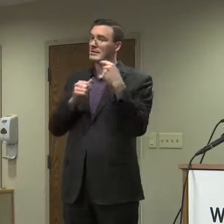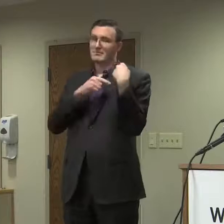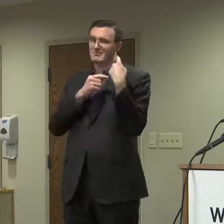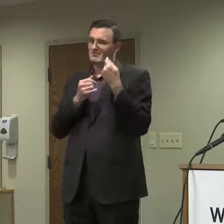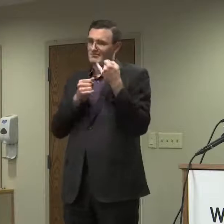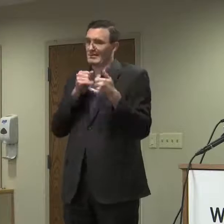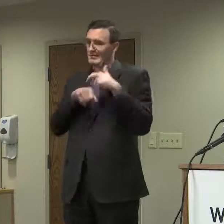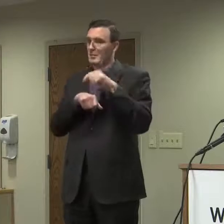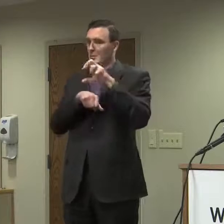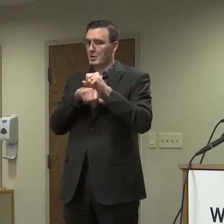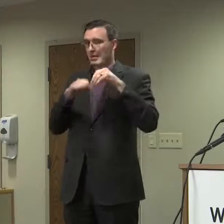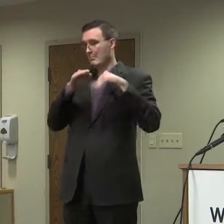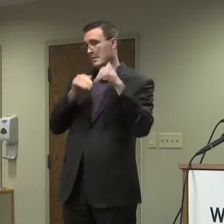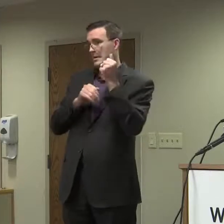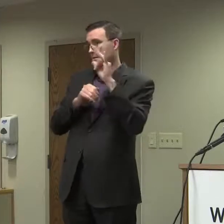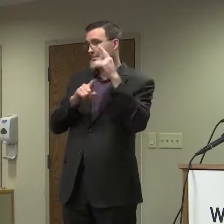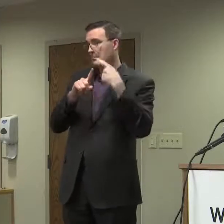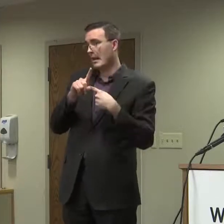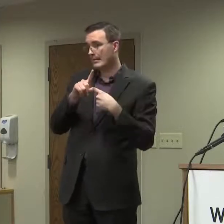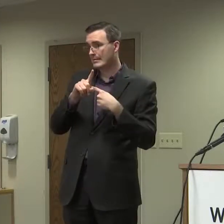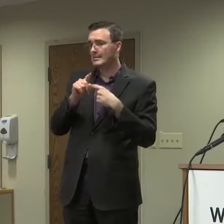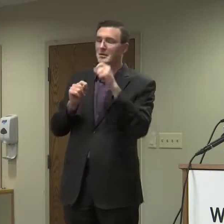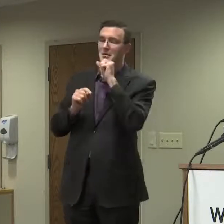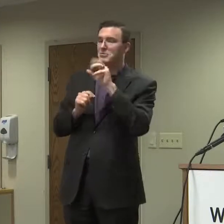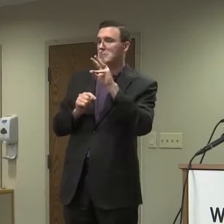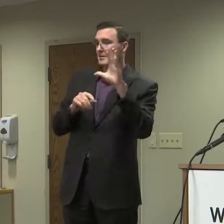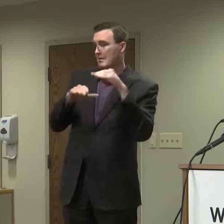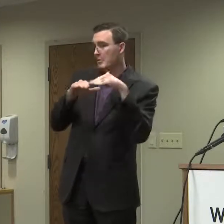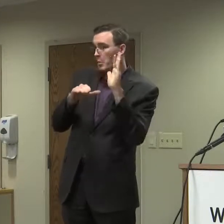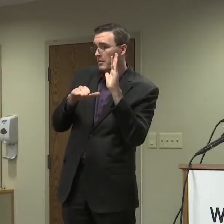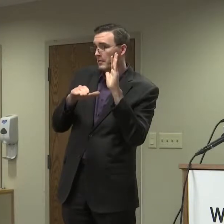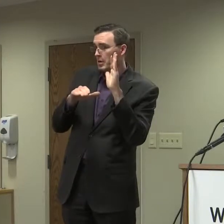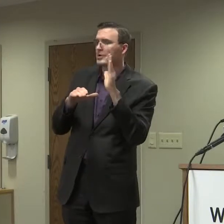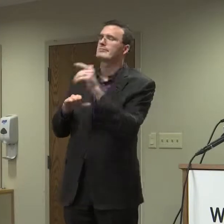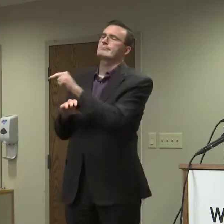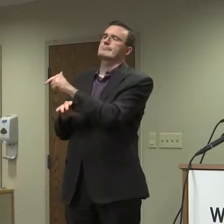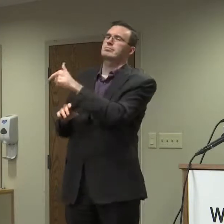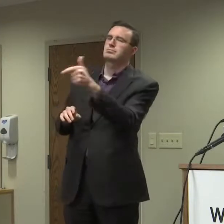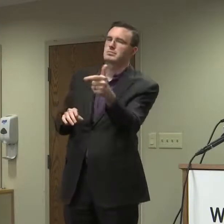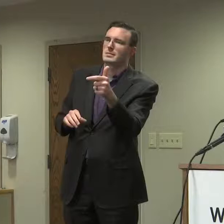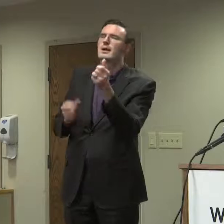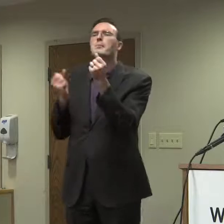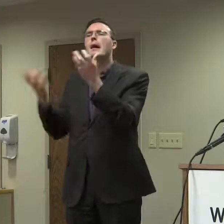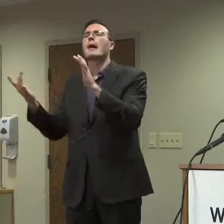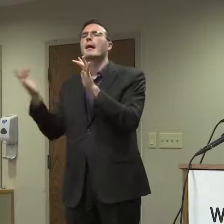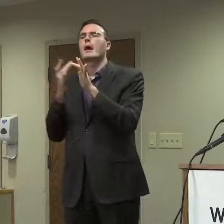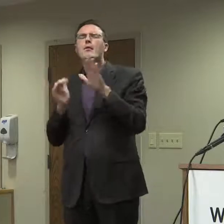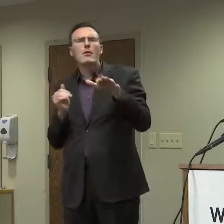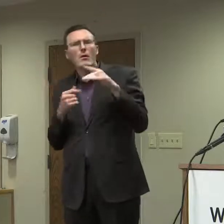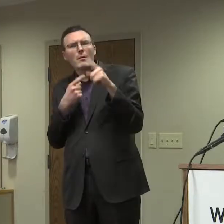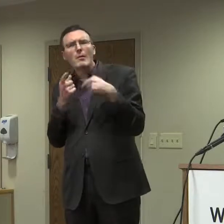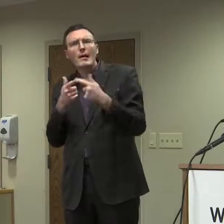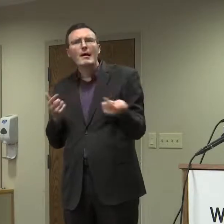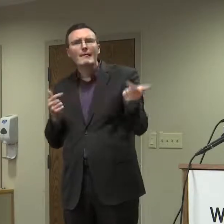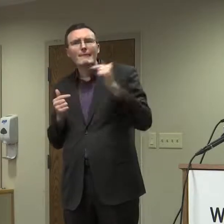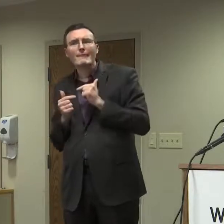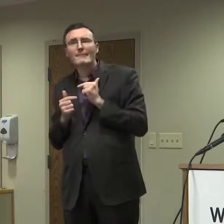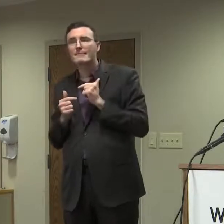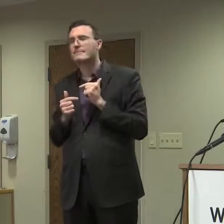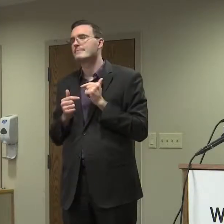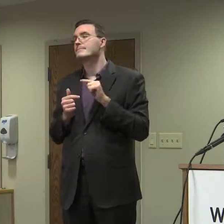turn? When do I get it? So all of our healthcare partners, Crusader Community Health, OSF